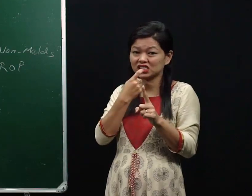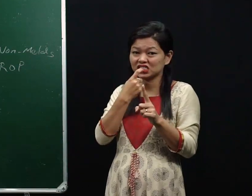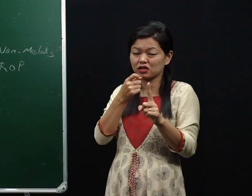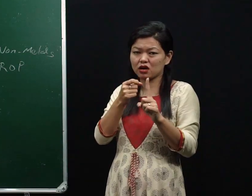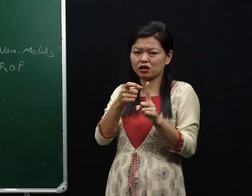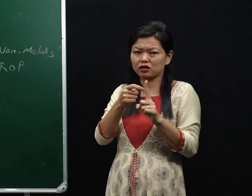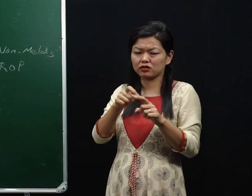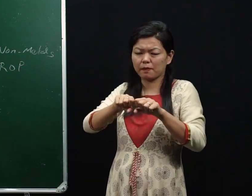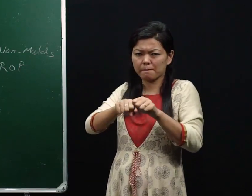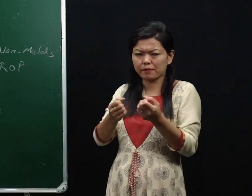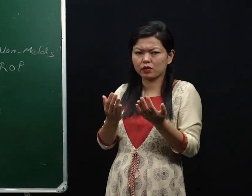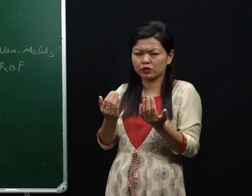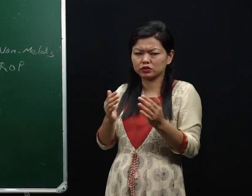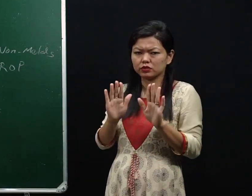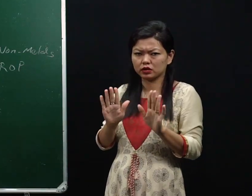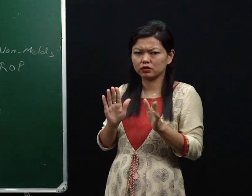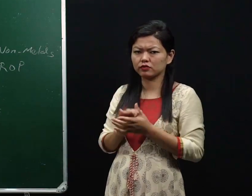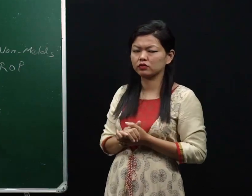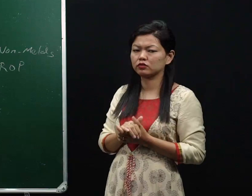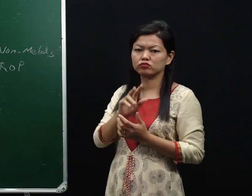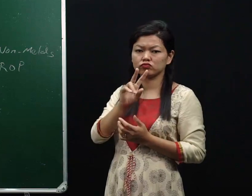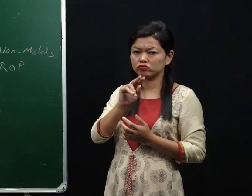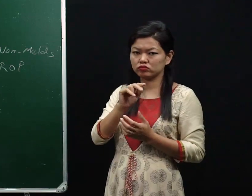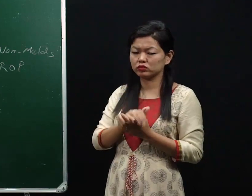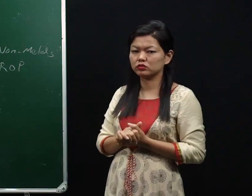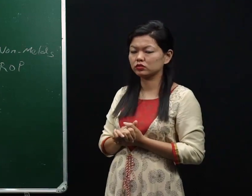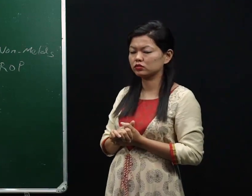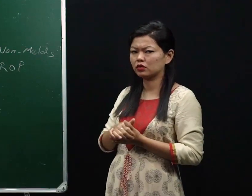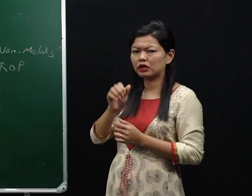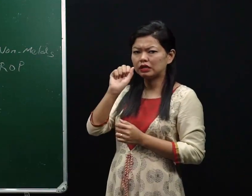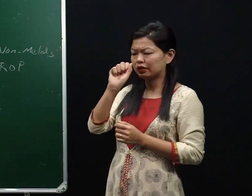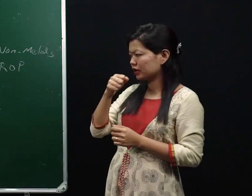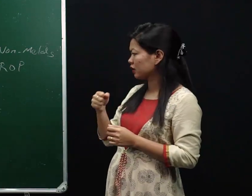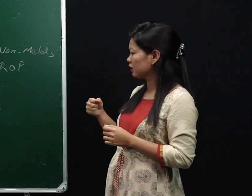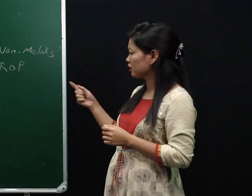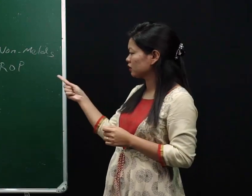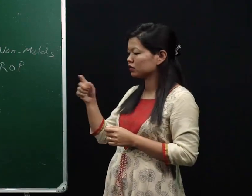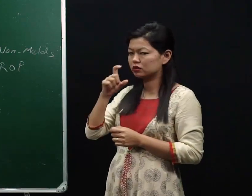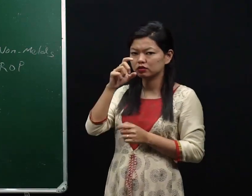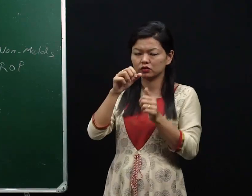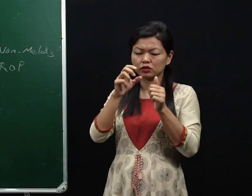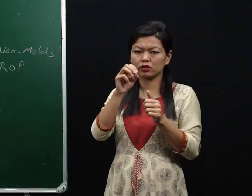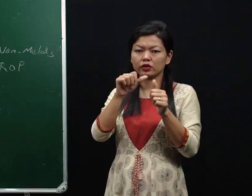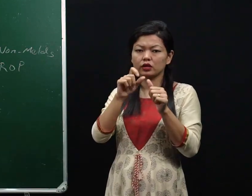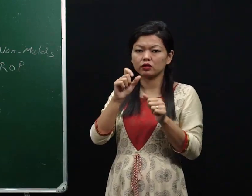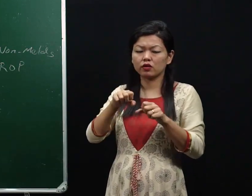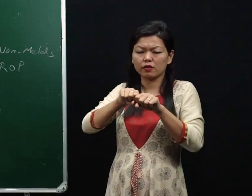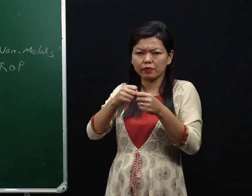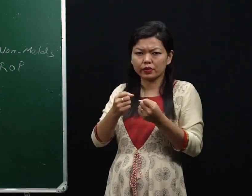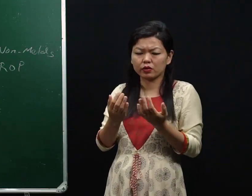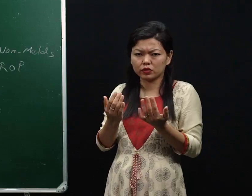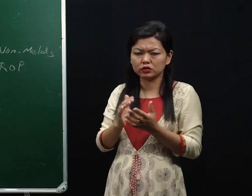this iron, right? But what about the coal? You can just stem it, right? Or if you just take the hammer, it will break